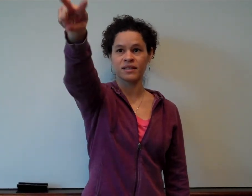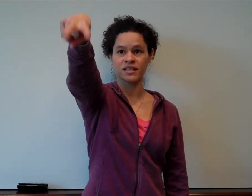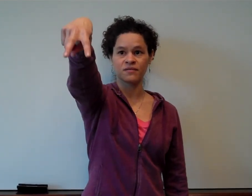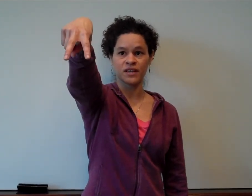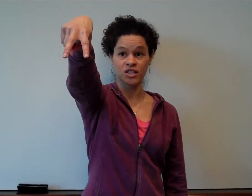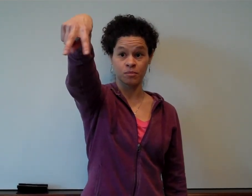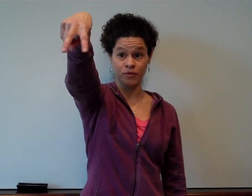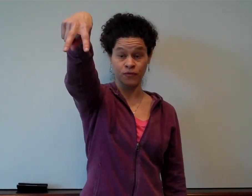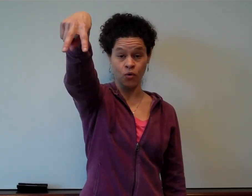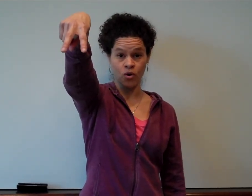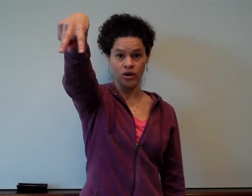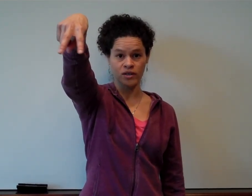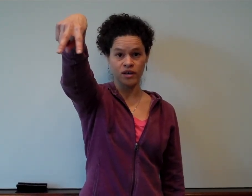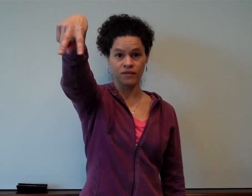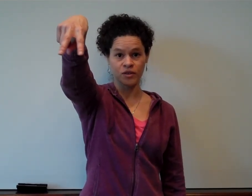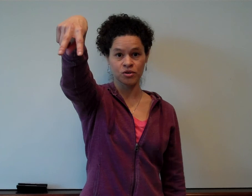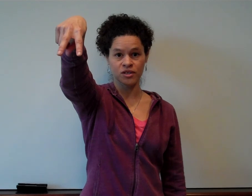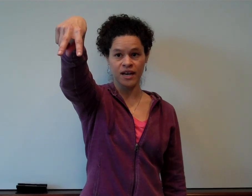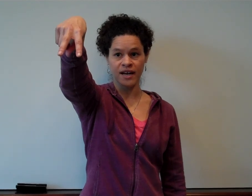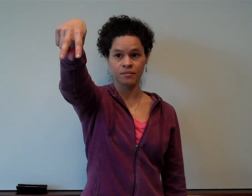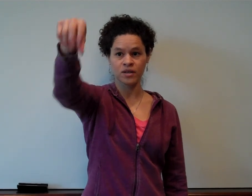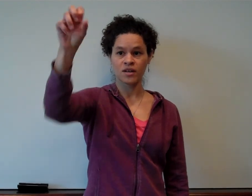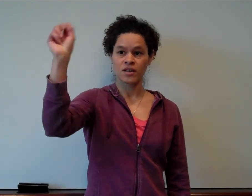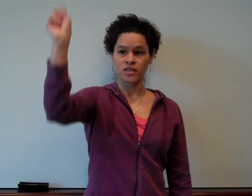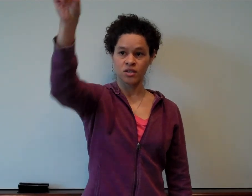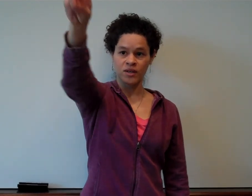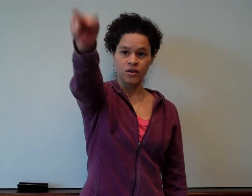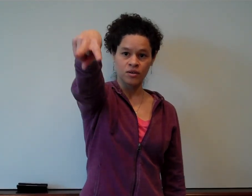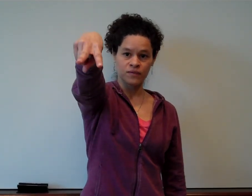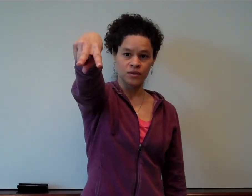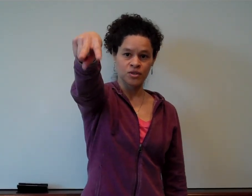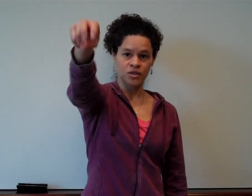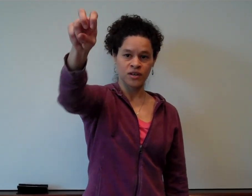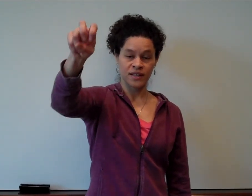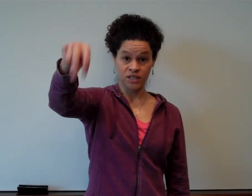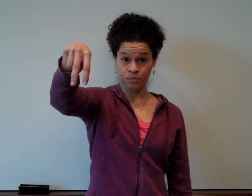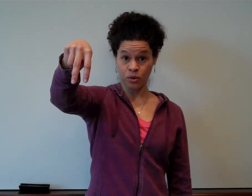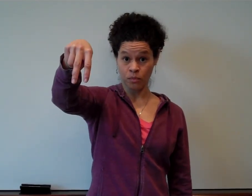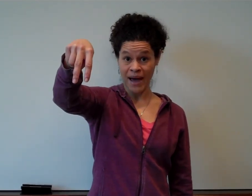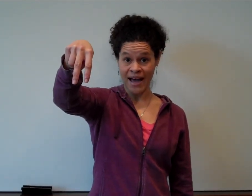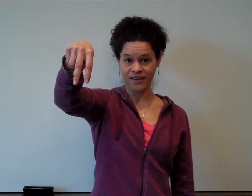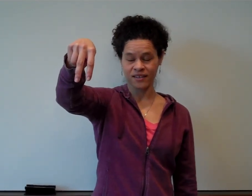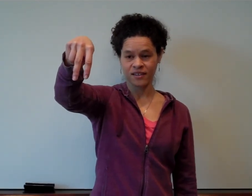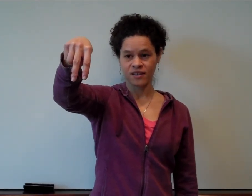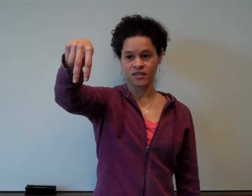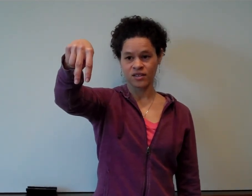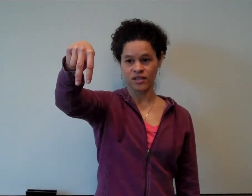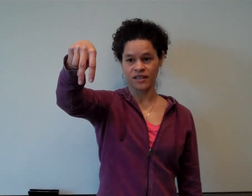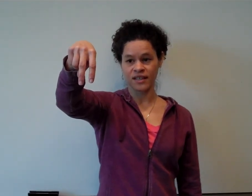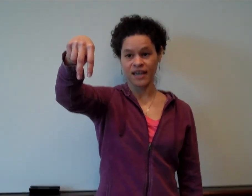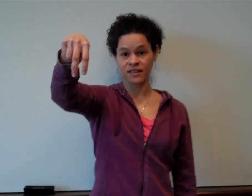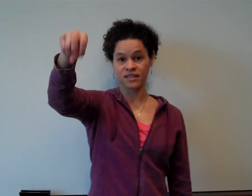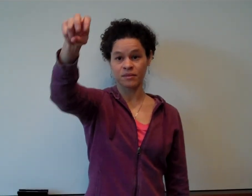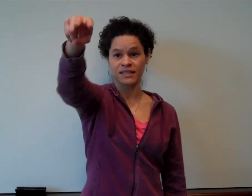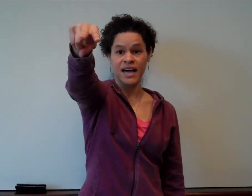that's finished before a future time. So we go to the future and then just pull back to indicate that something has